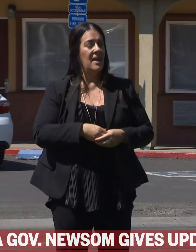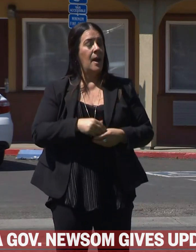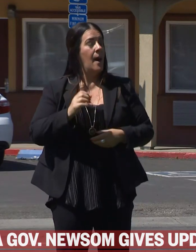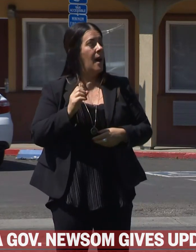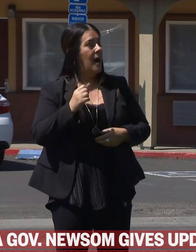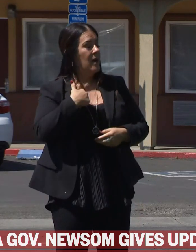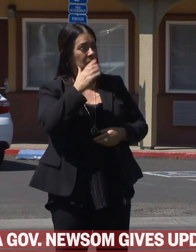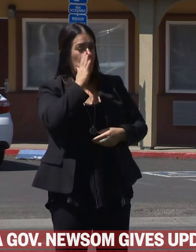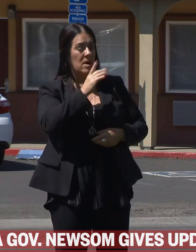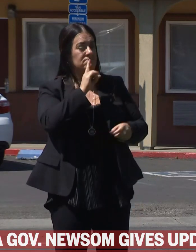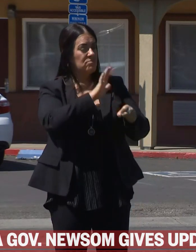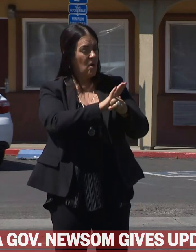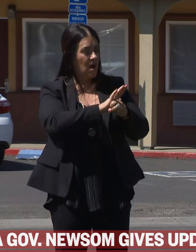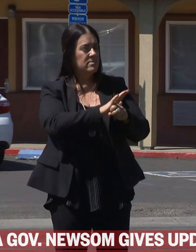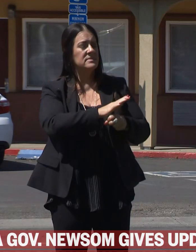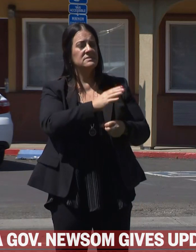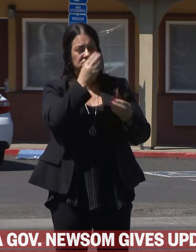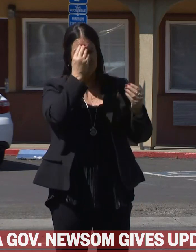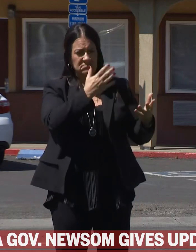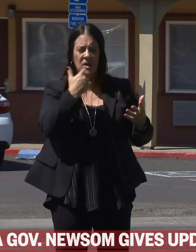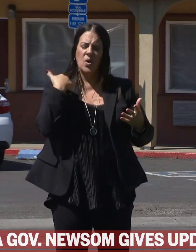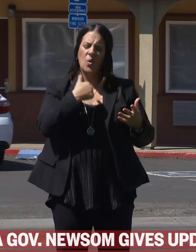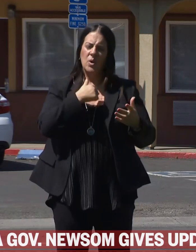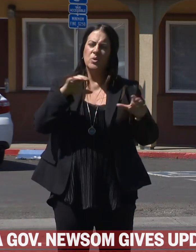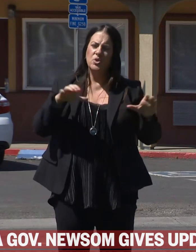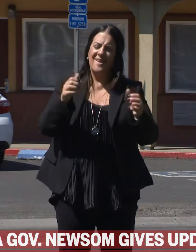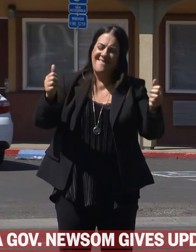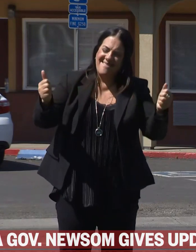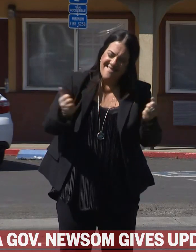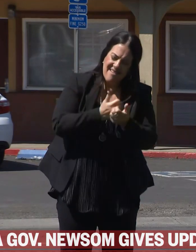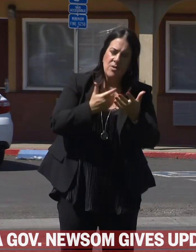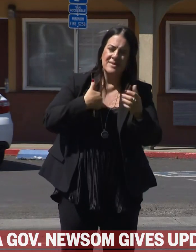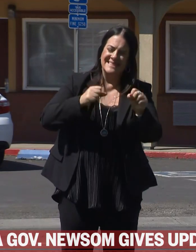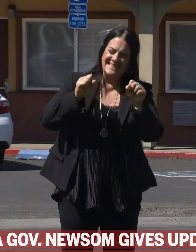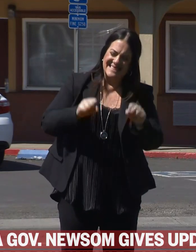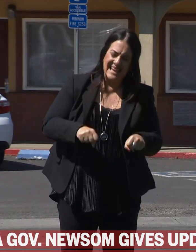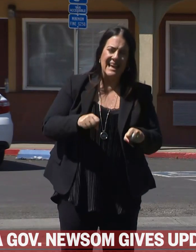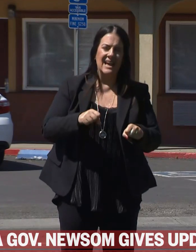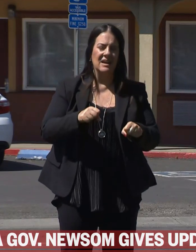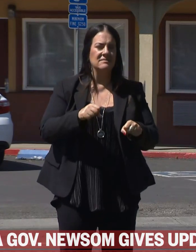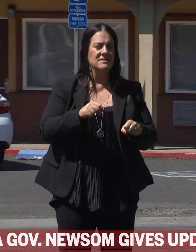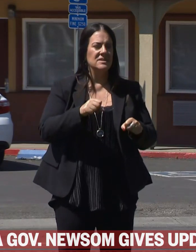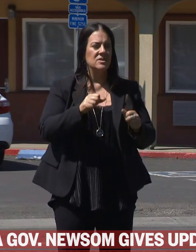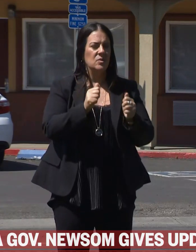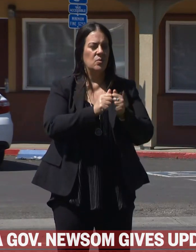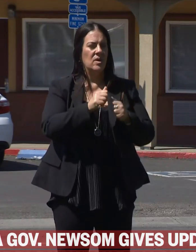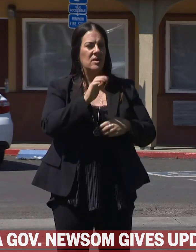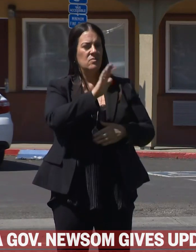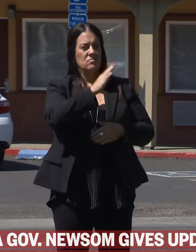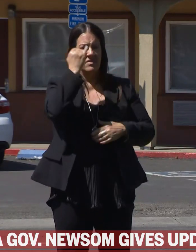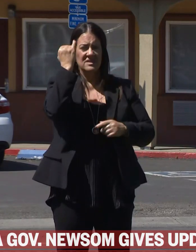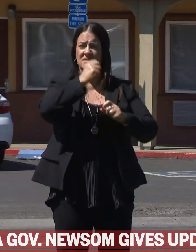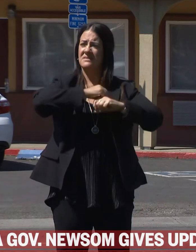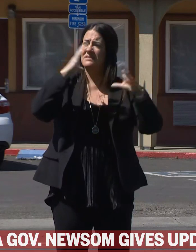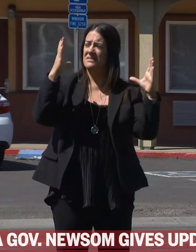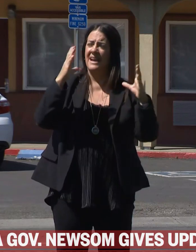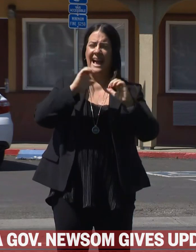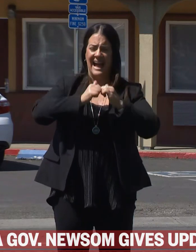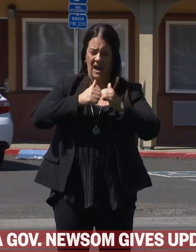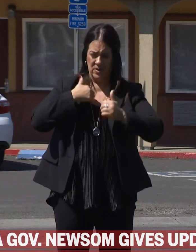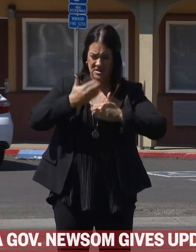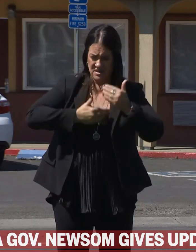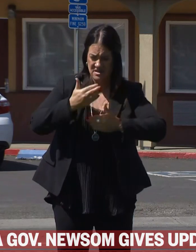must be that we are going to do everything we can to implement this strategy as quickly as